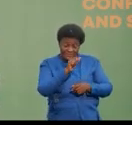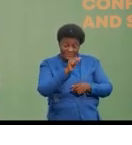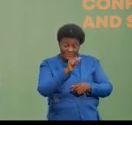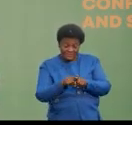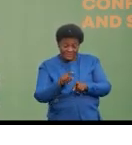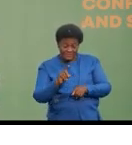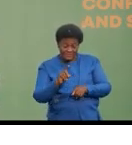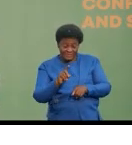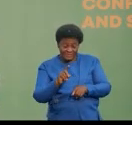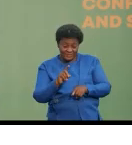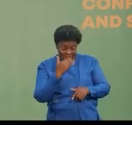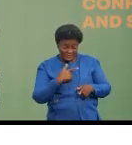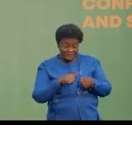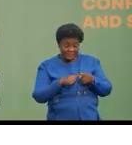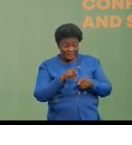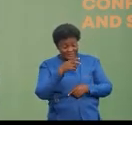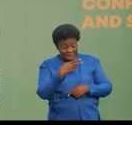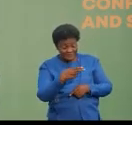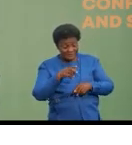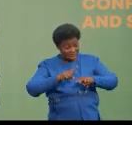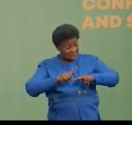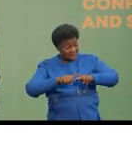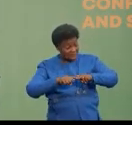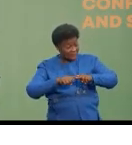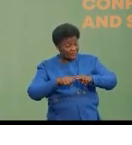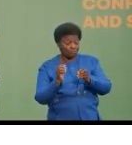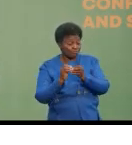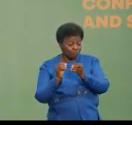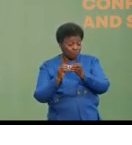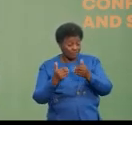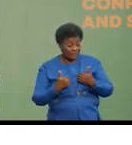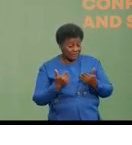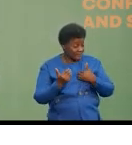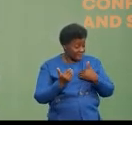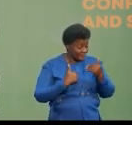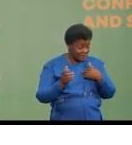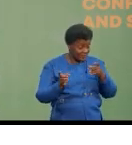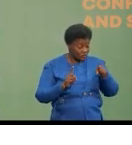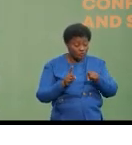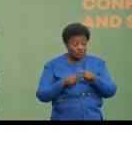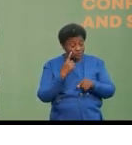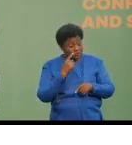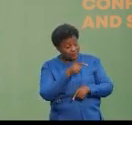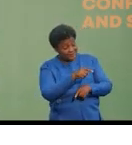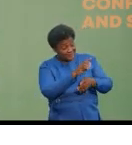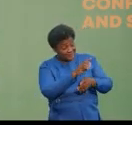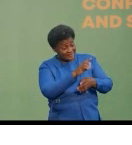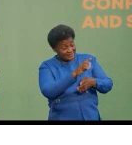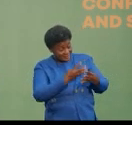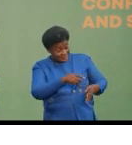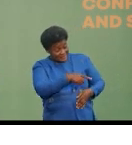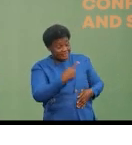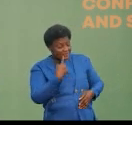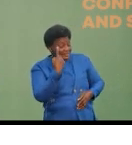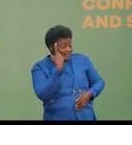HIV. There is a lot that we need to do. And so the slide the chart we see on the right has been drawn from a